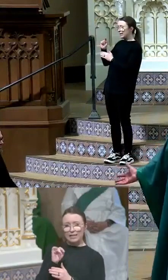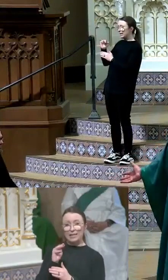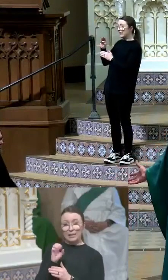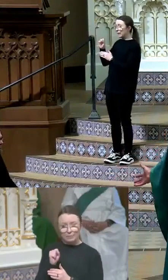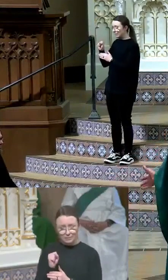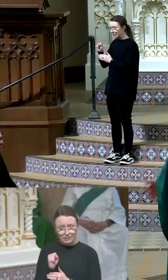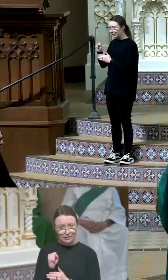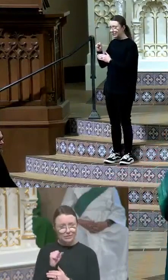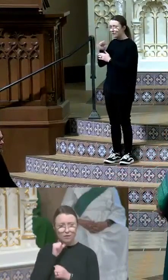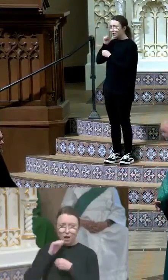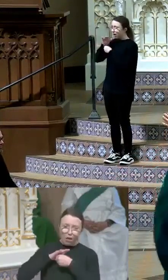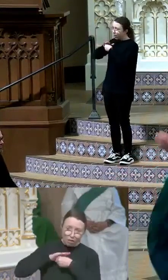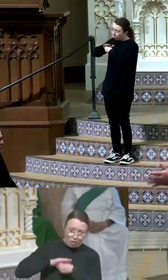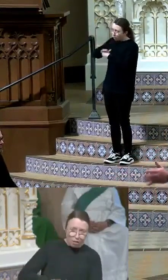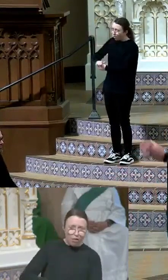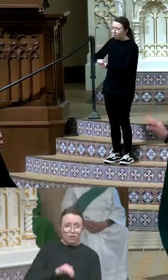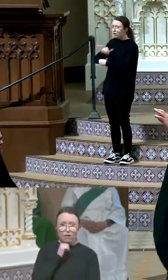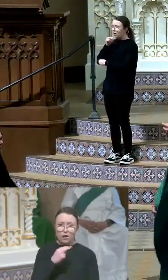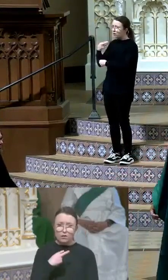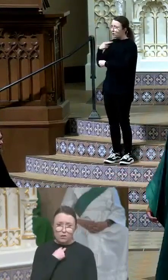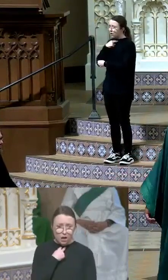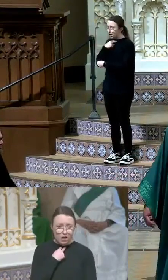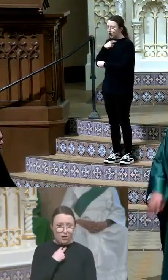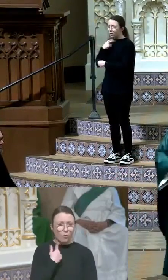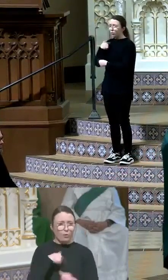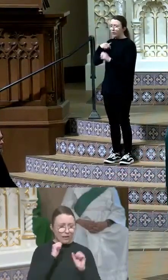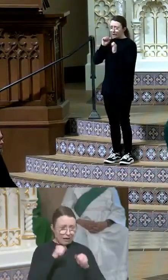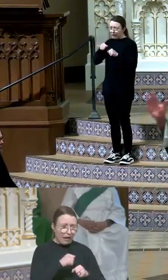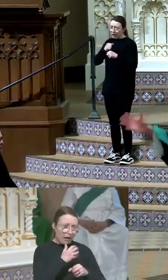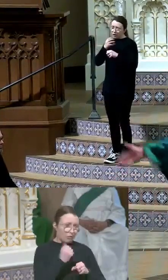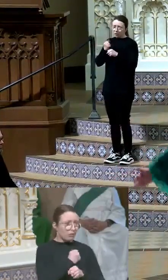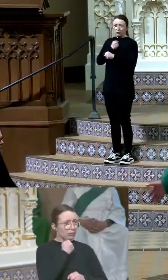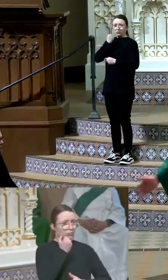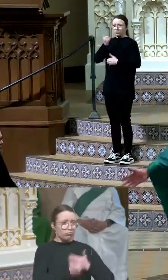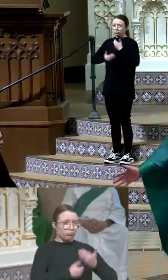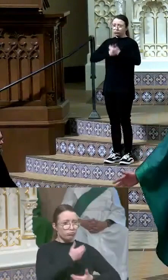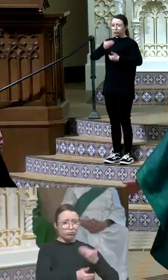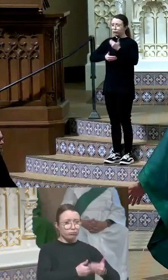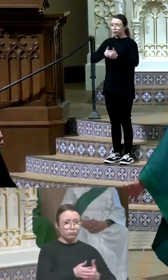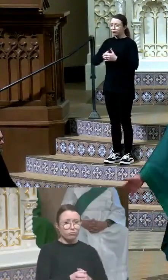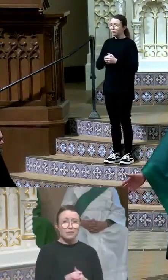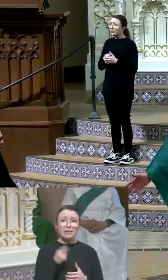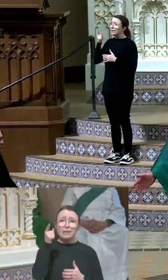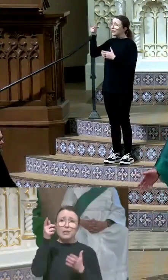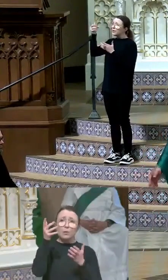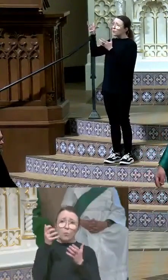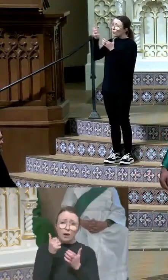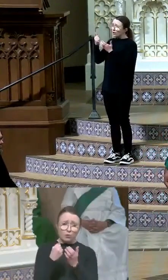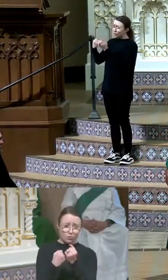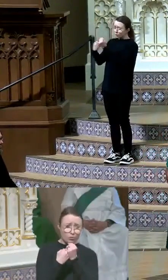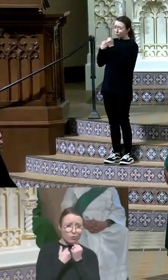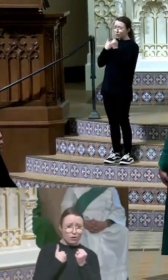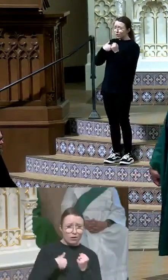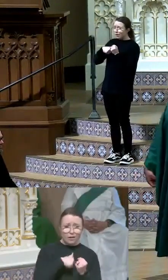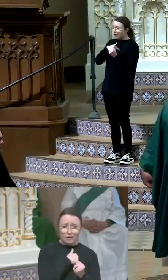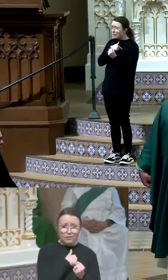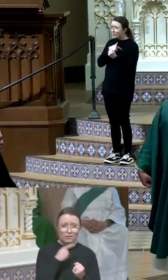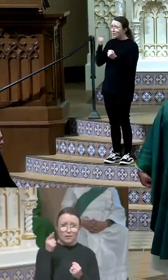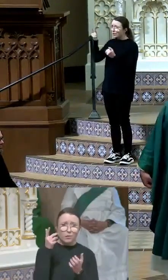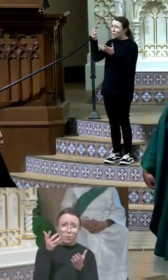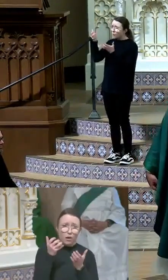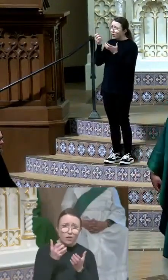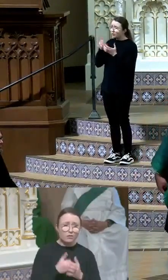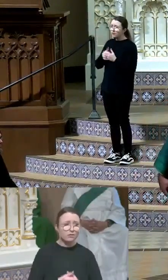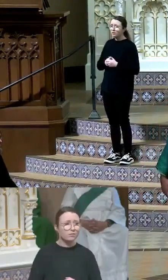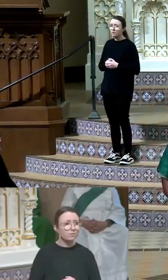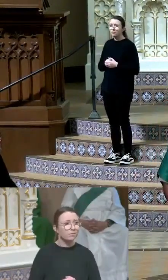Lord empowers us, and he wishes to embrace us. And in so many ways, we walked into this church, and the